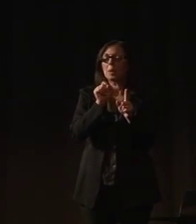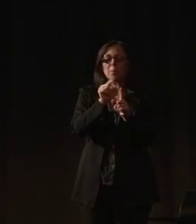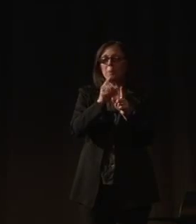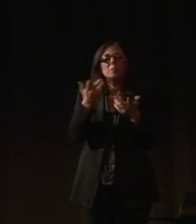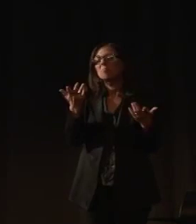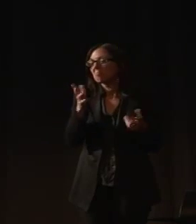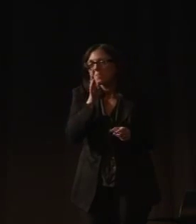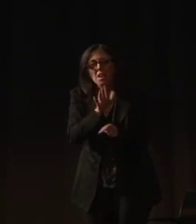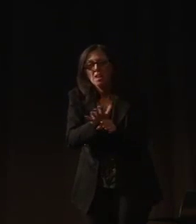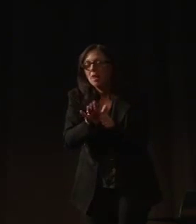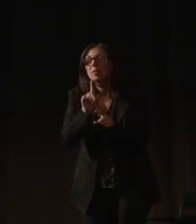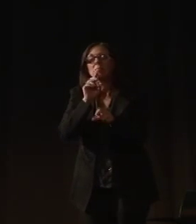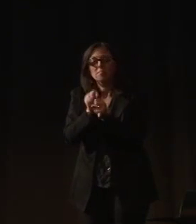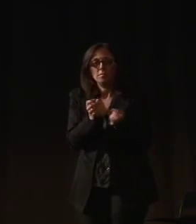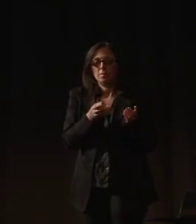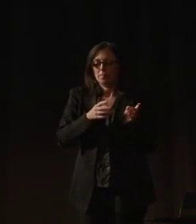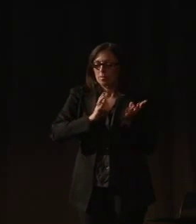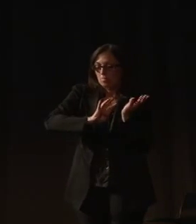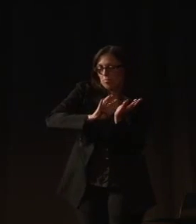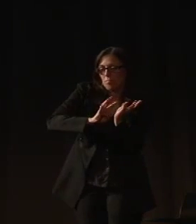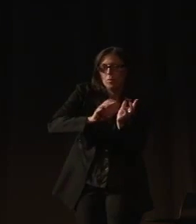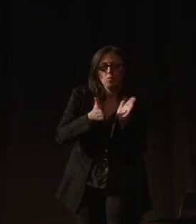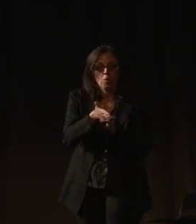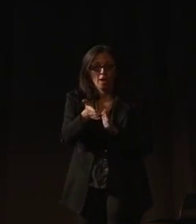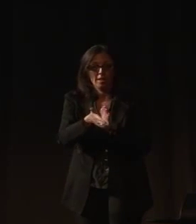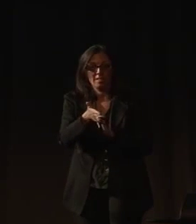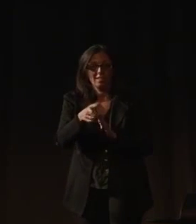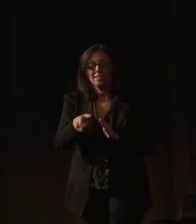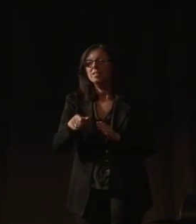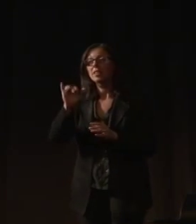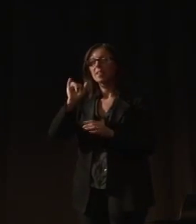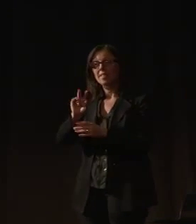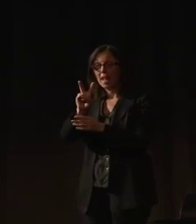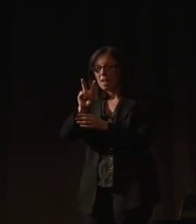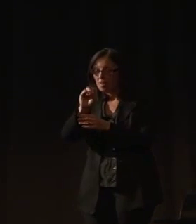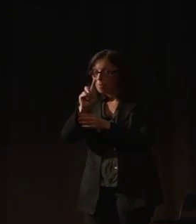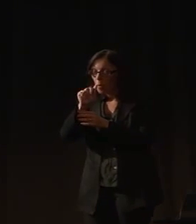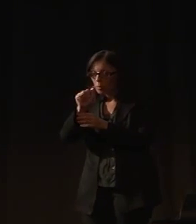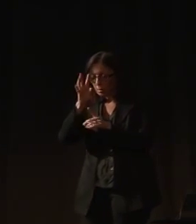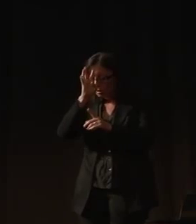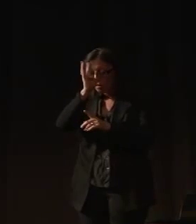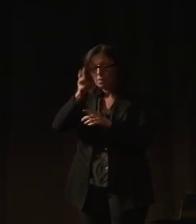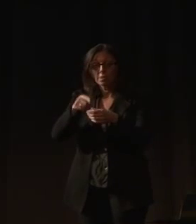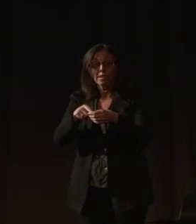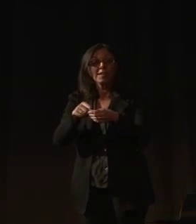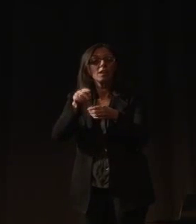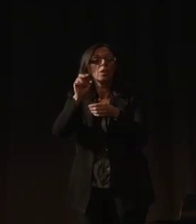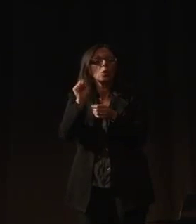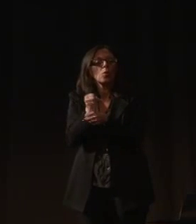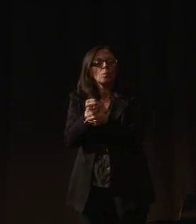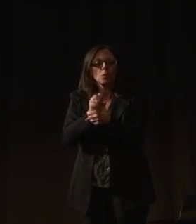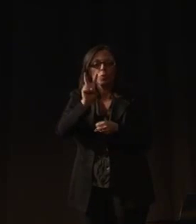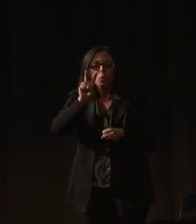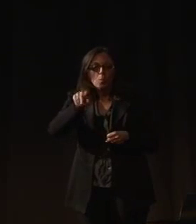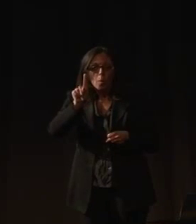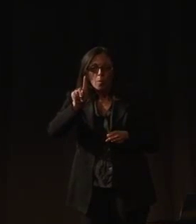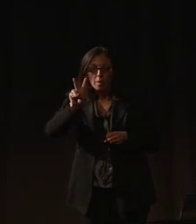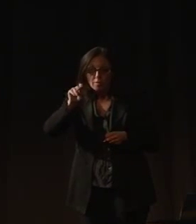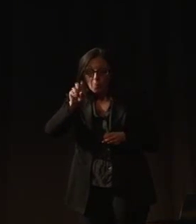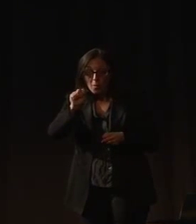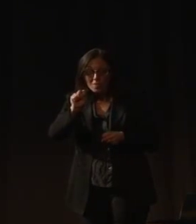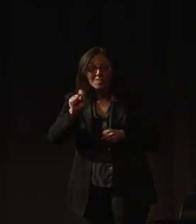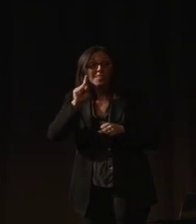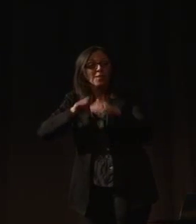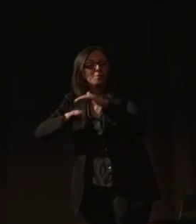produced 2.1 volts for about 2 minutes. But this was enough for scientists to start